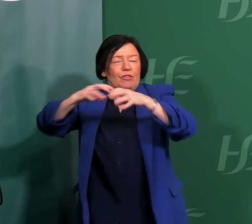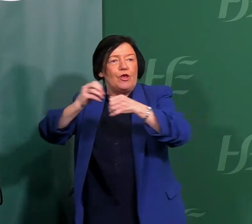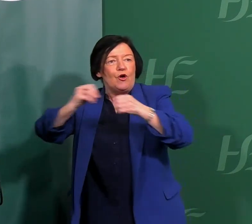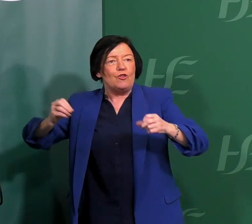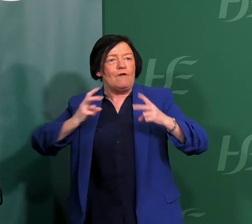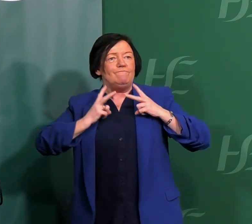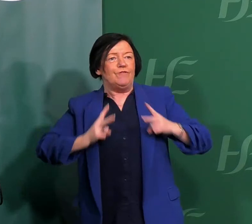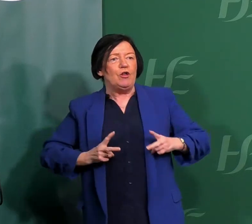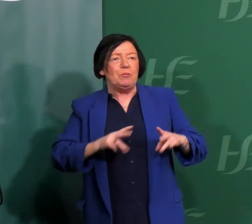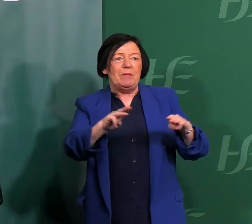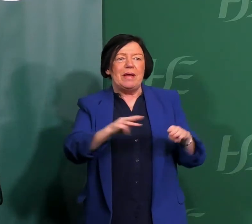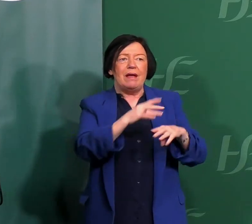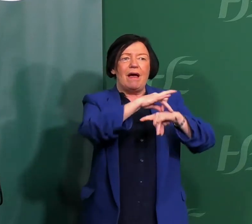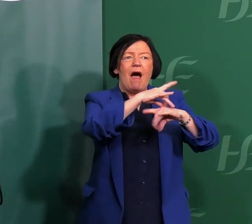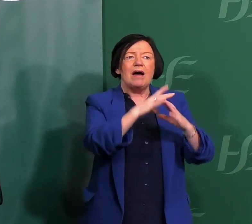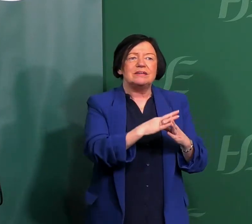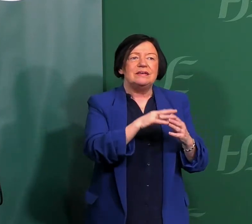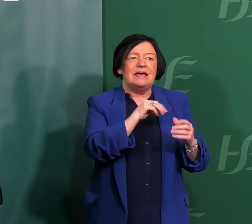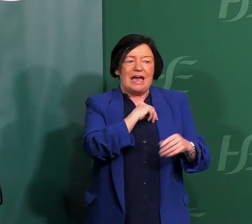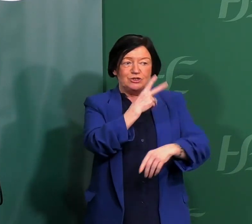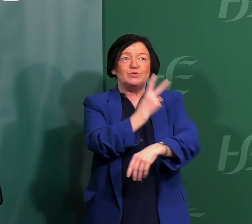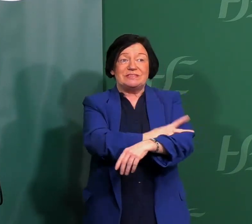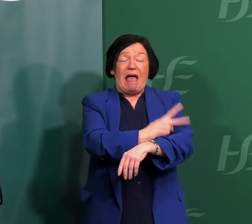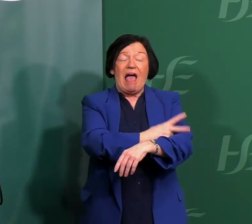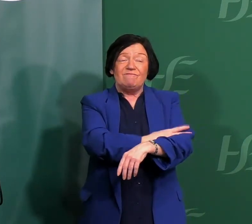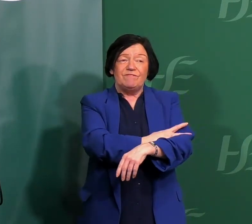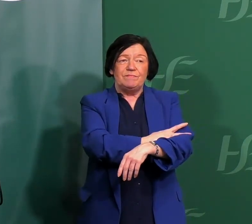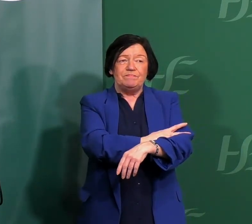vulnerable patients in the hospital and to staff indeed.